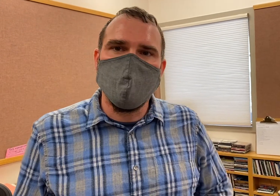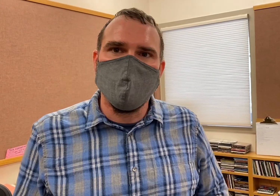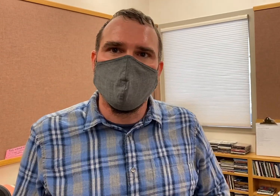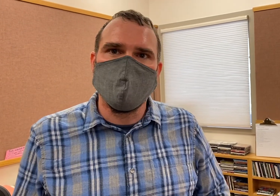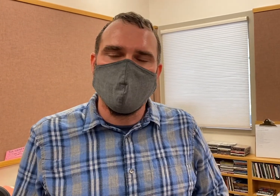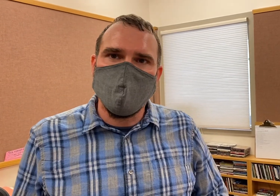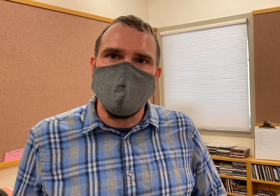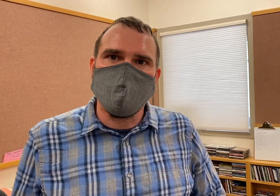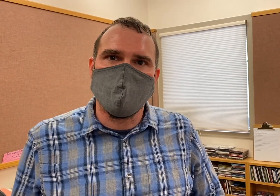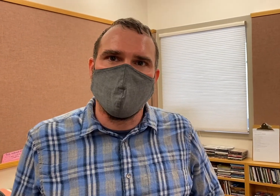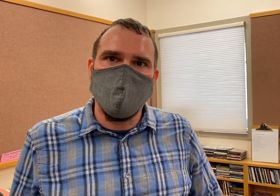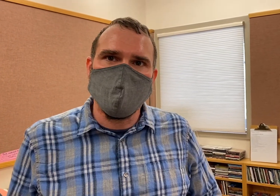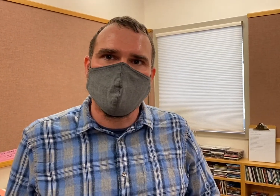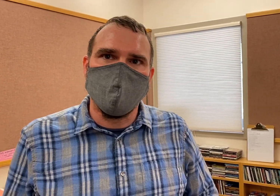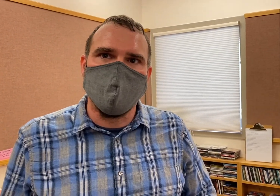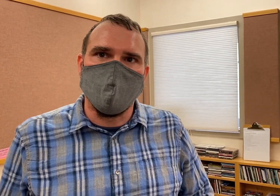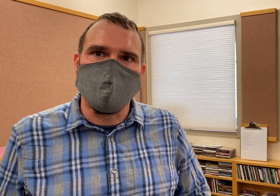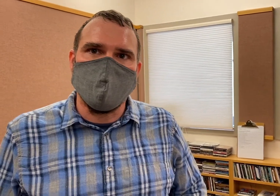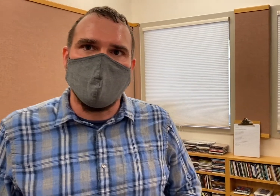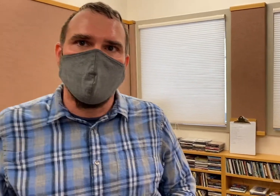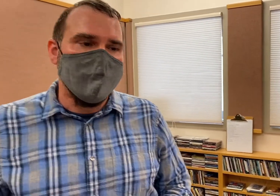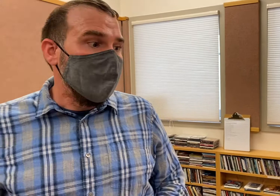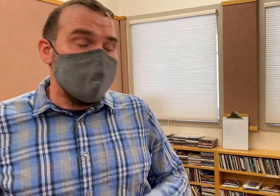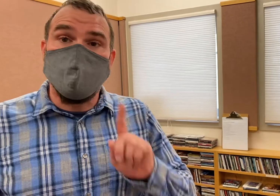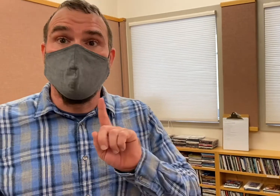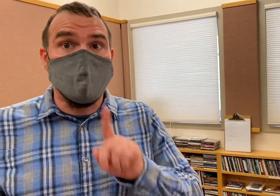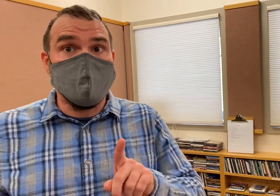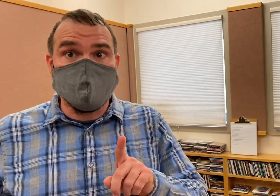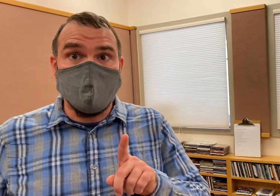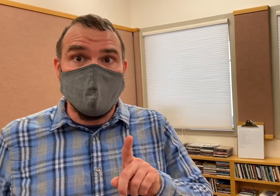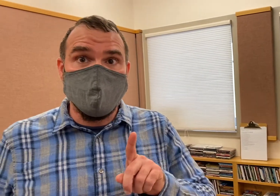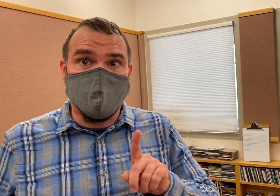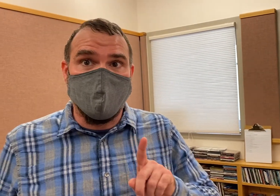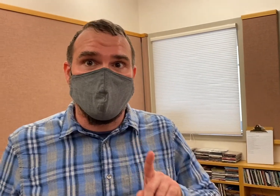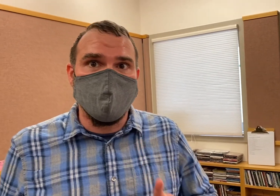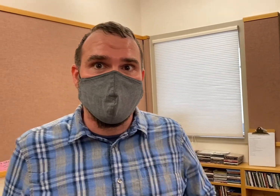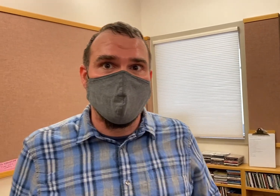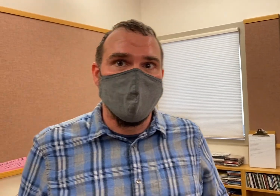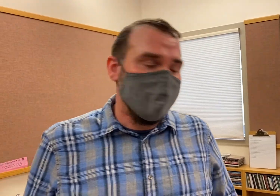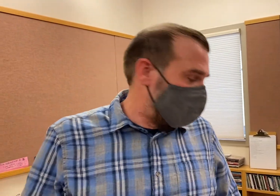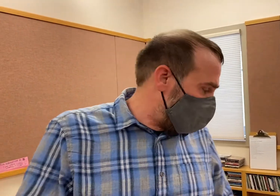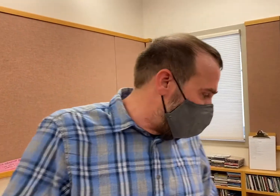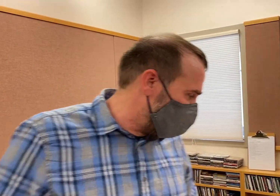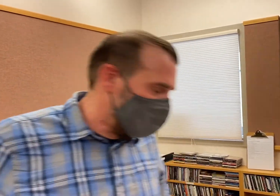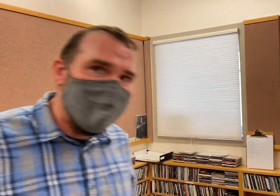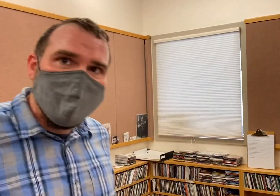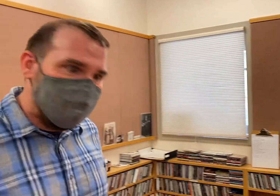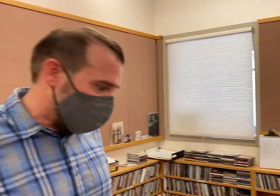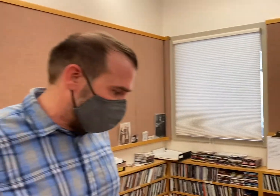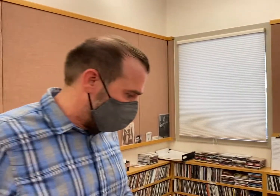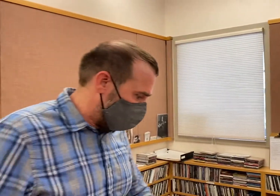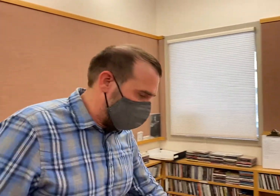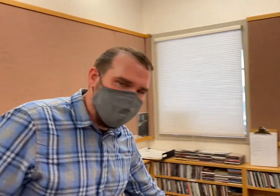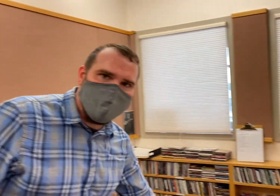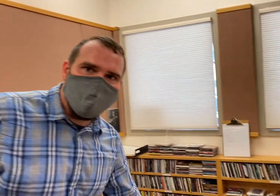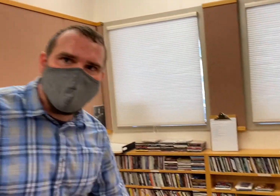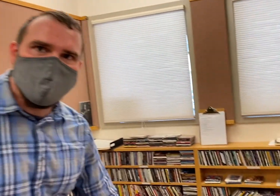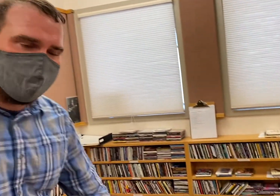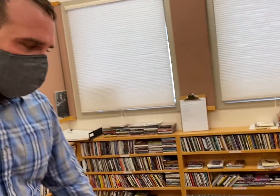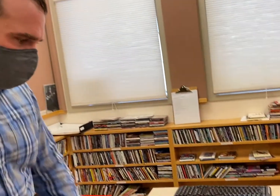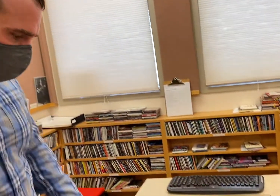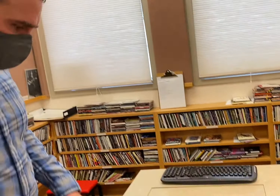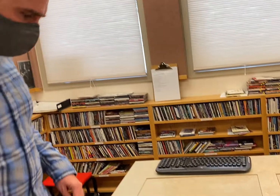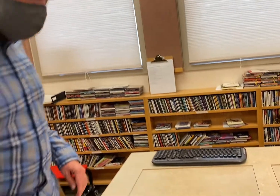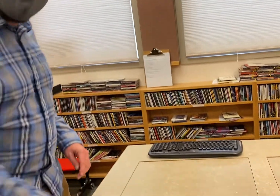use CDs for our music programs. Awesome. And if you like CD players, check this out. So you see, we